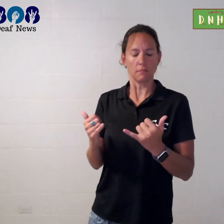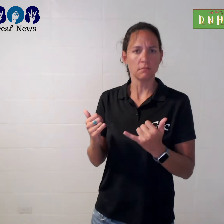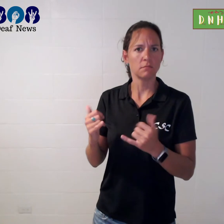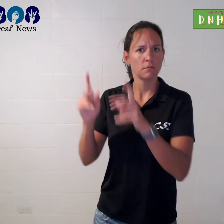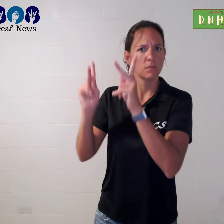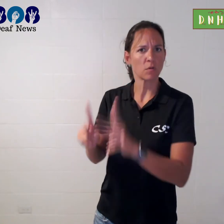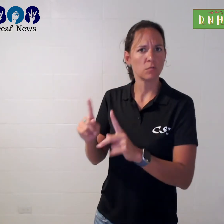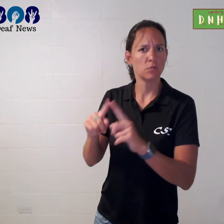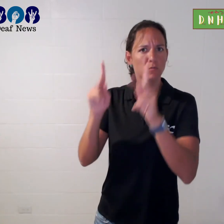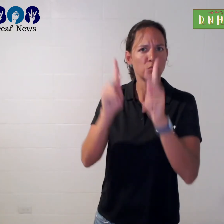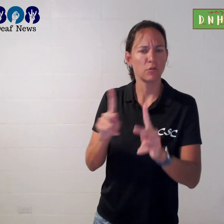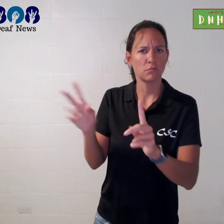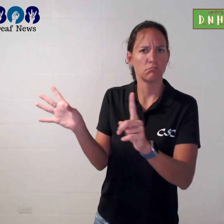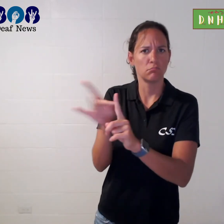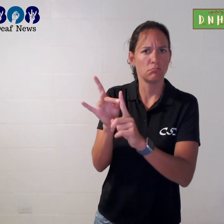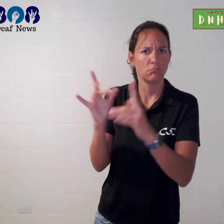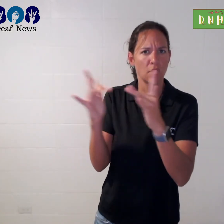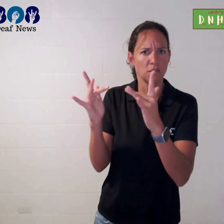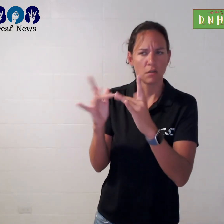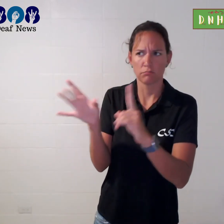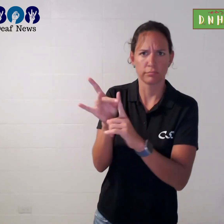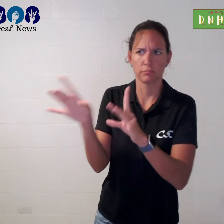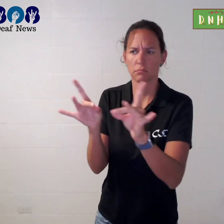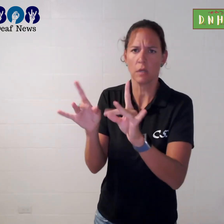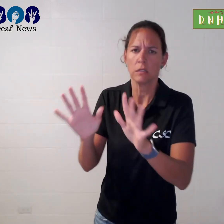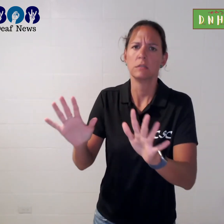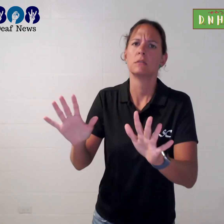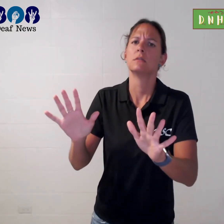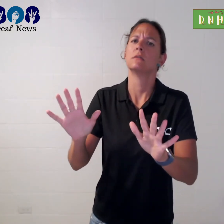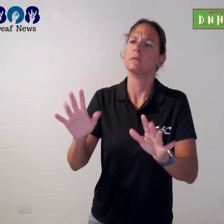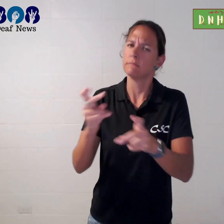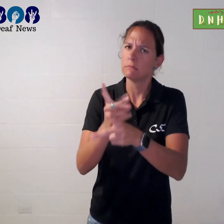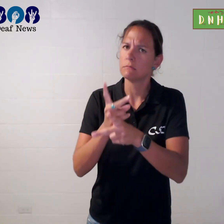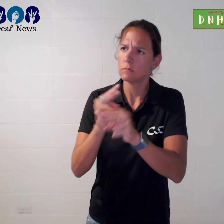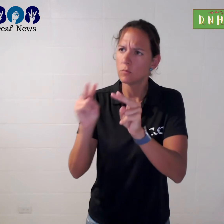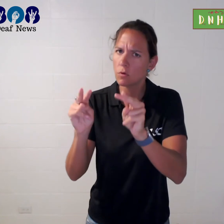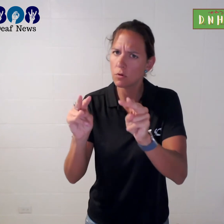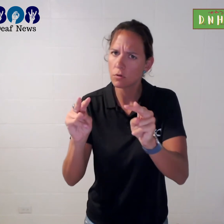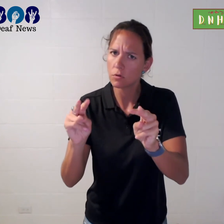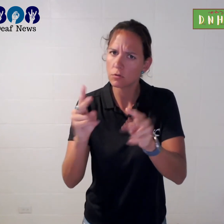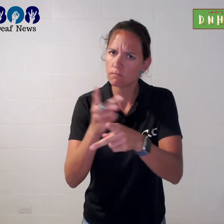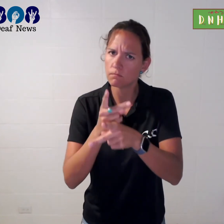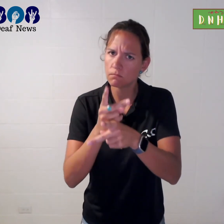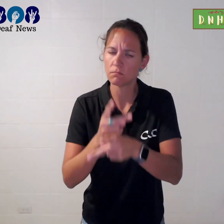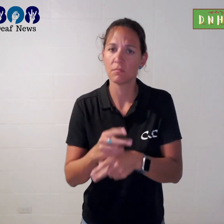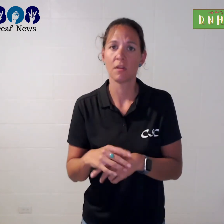Over the years, as they keep tracking this disease, it was soon discovered transmission from person to